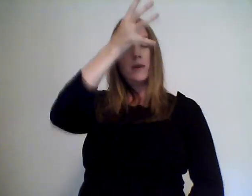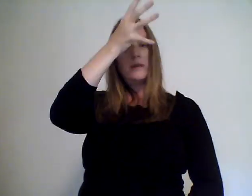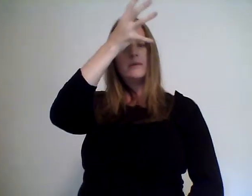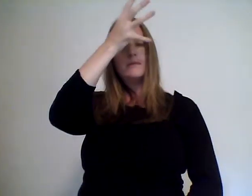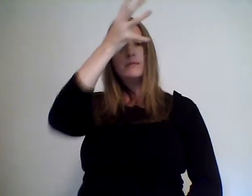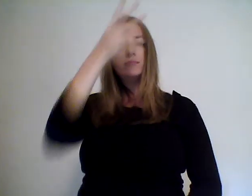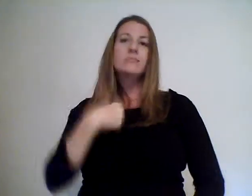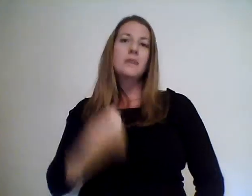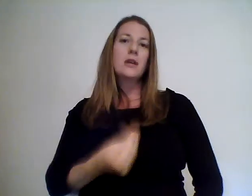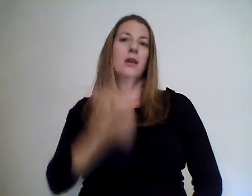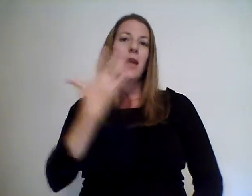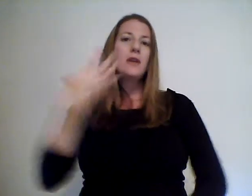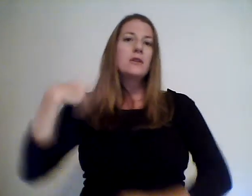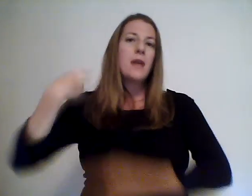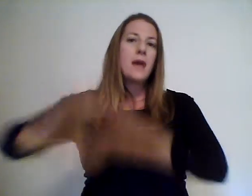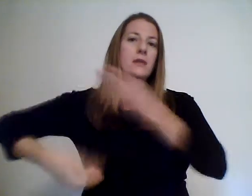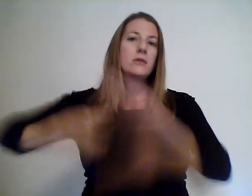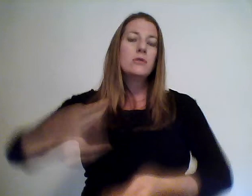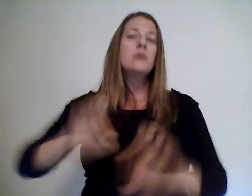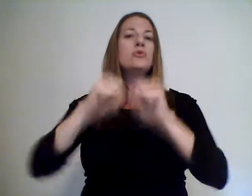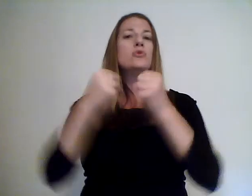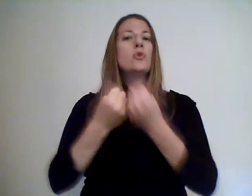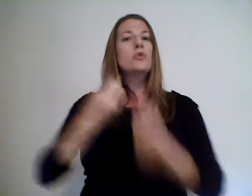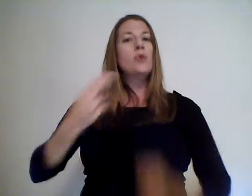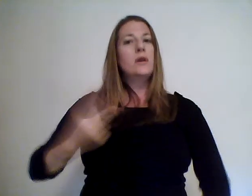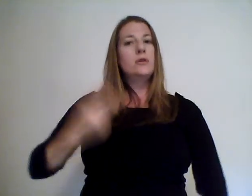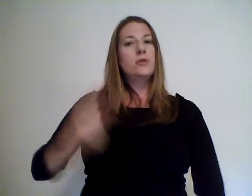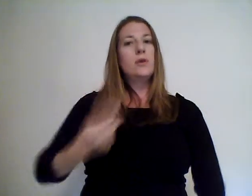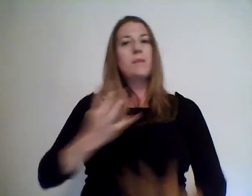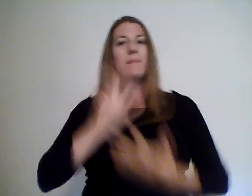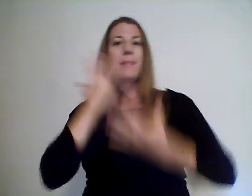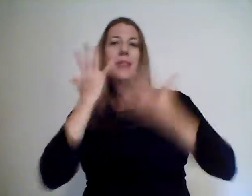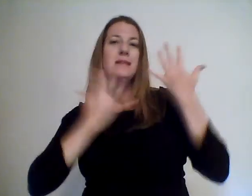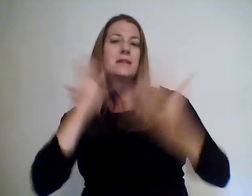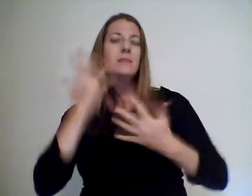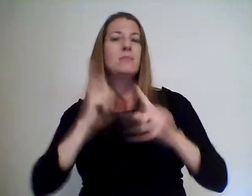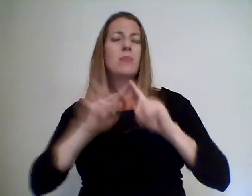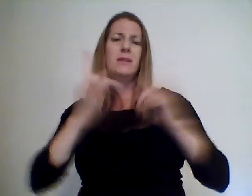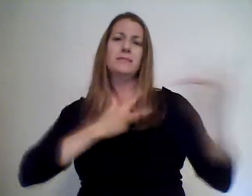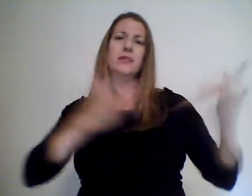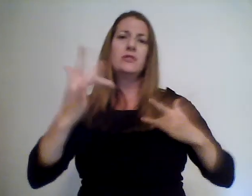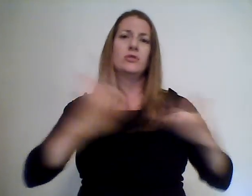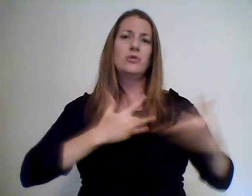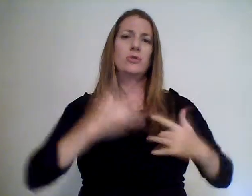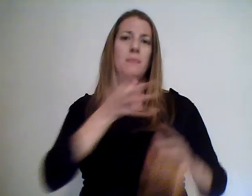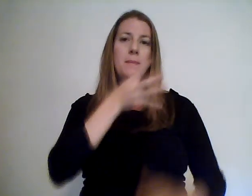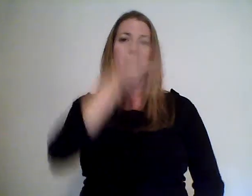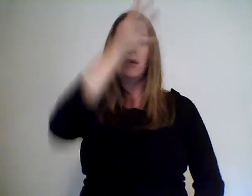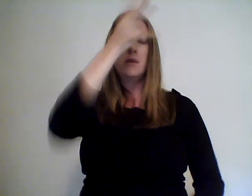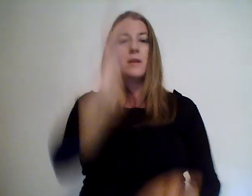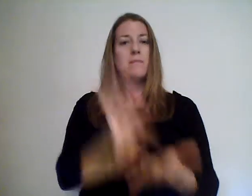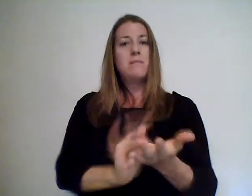Caucasian ancestry. Social history, pleasant but concerned parents. Meds, none. Allergies,